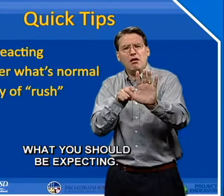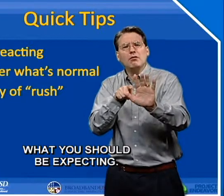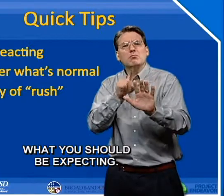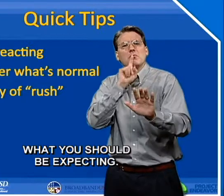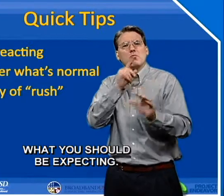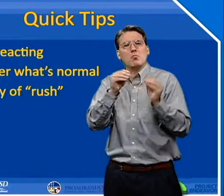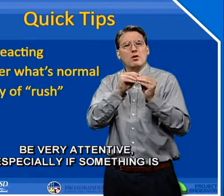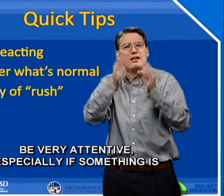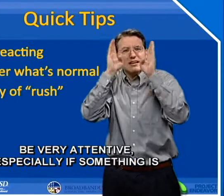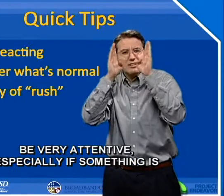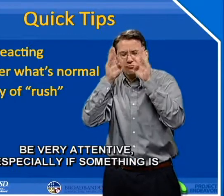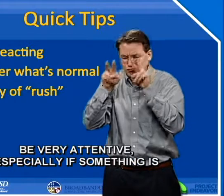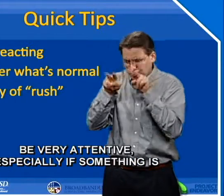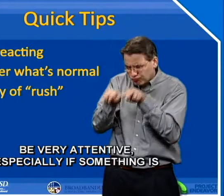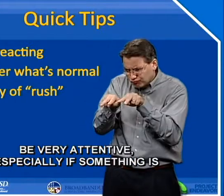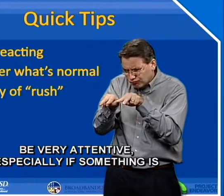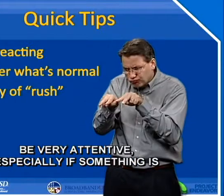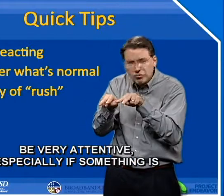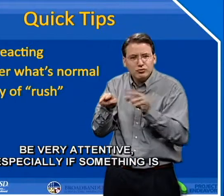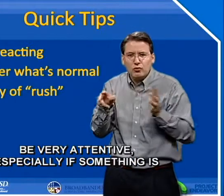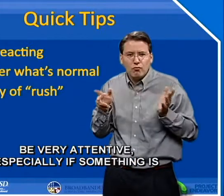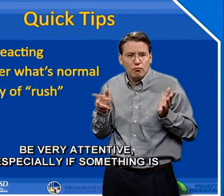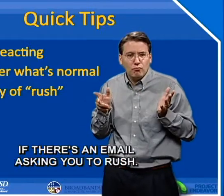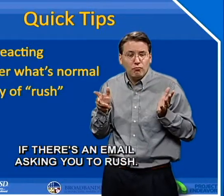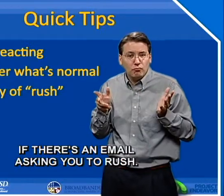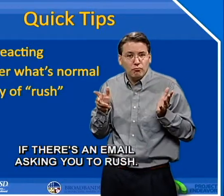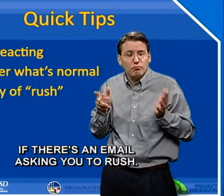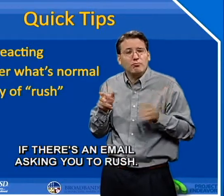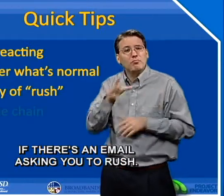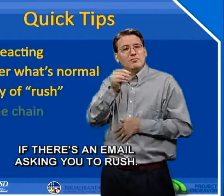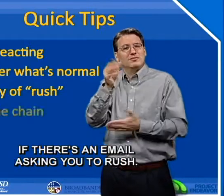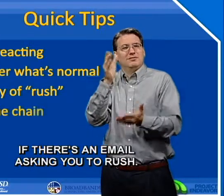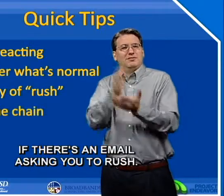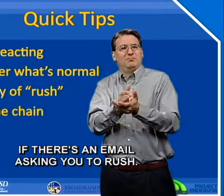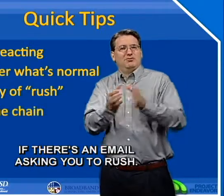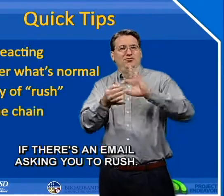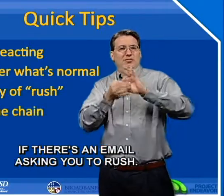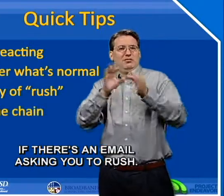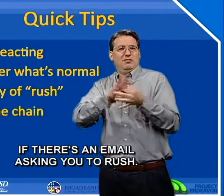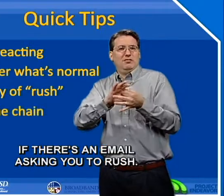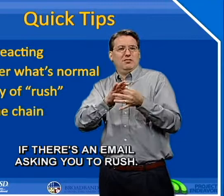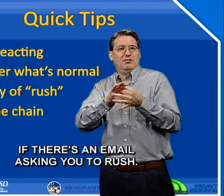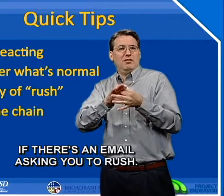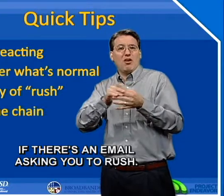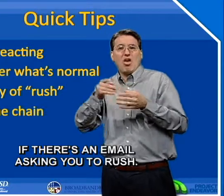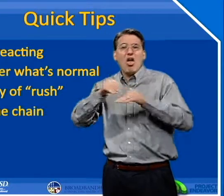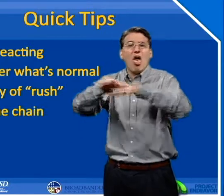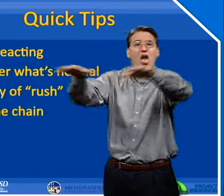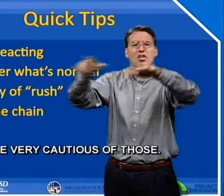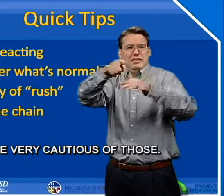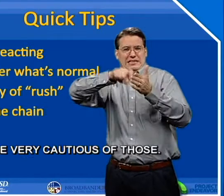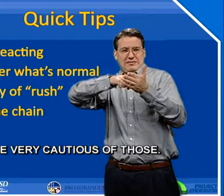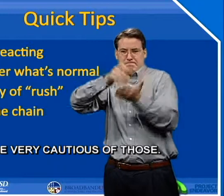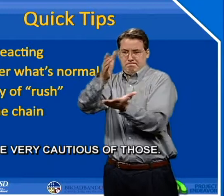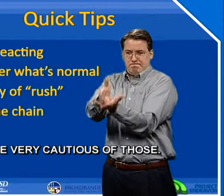expecting. Be very attentive, especially if there's an email asking you to rush. Be very cautious of